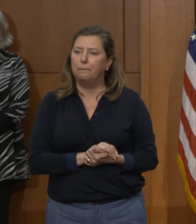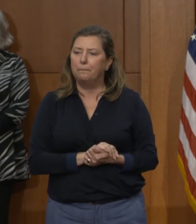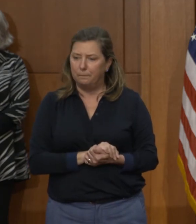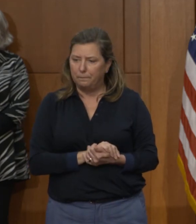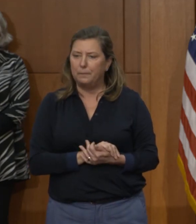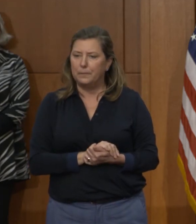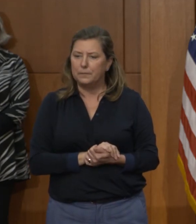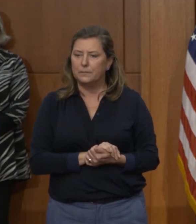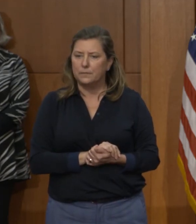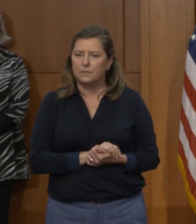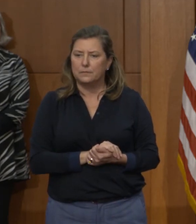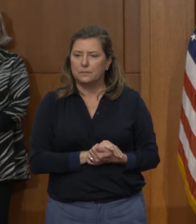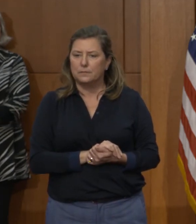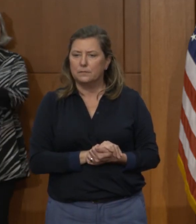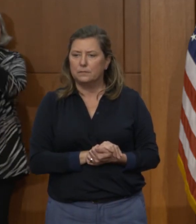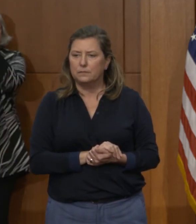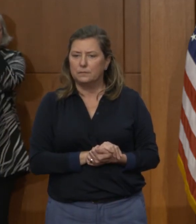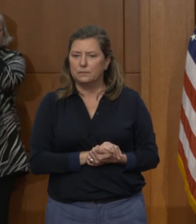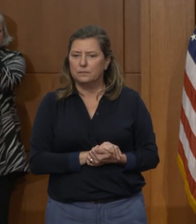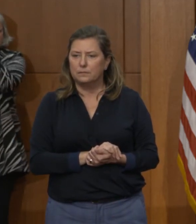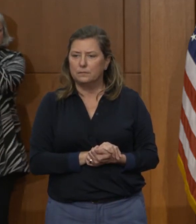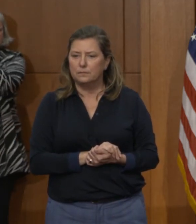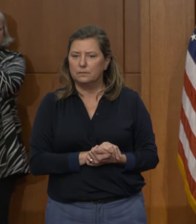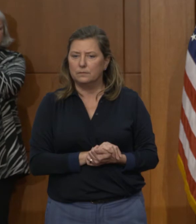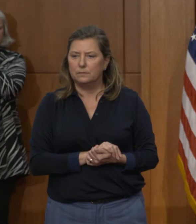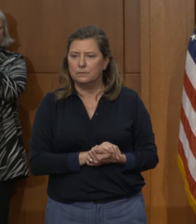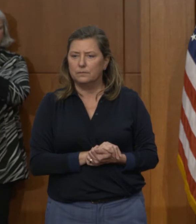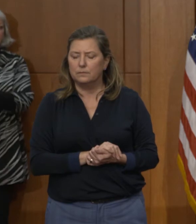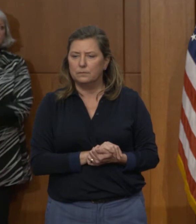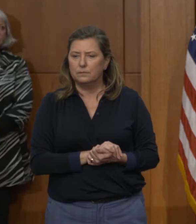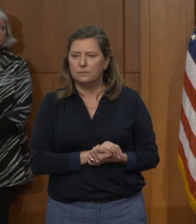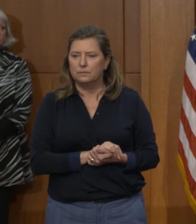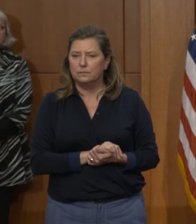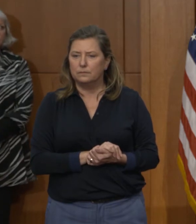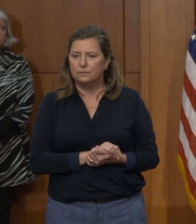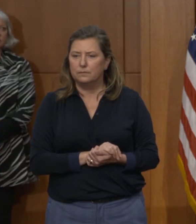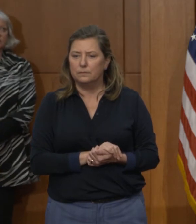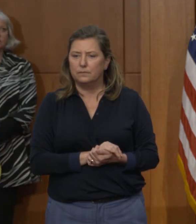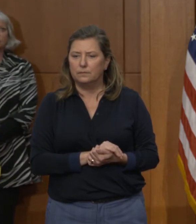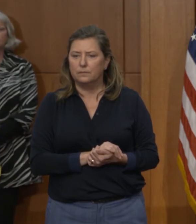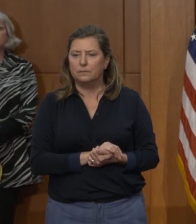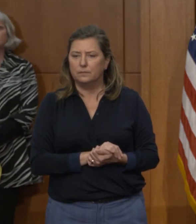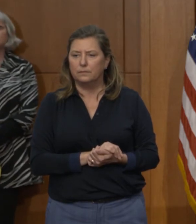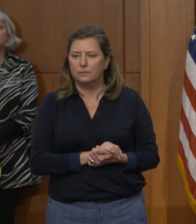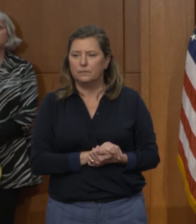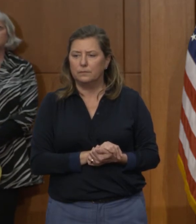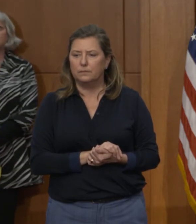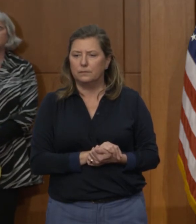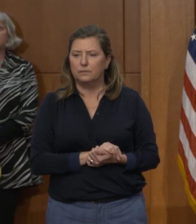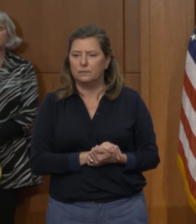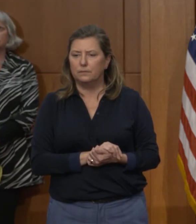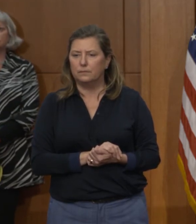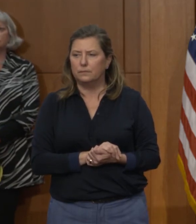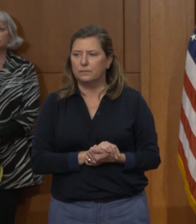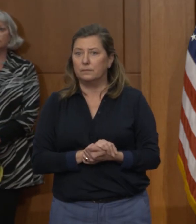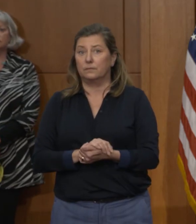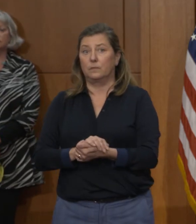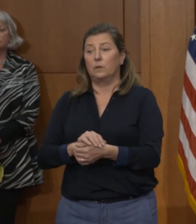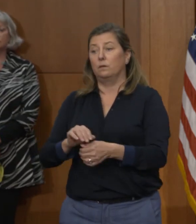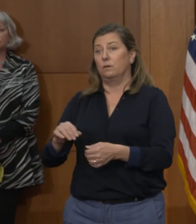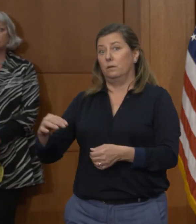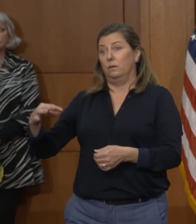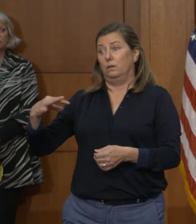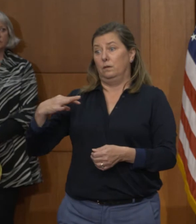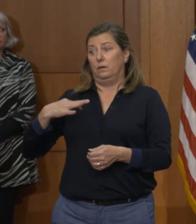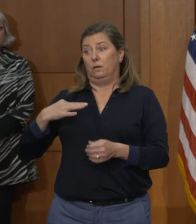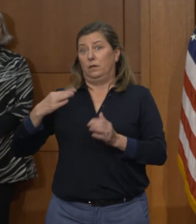Governor Northam, candidates running in municipal elections in November are currently being forced to either go